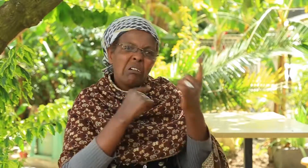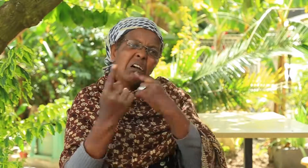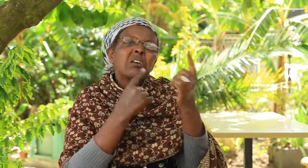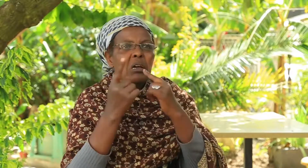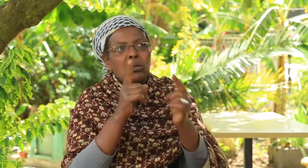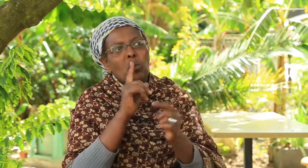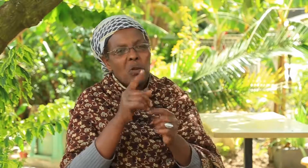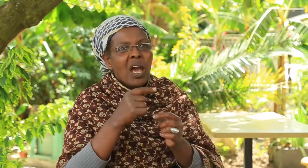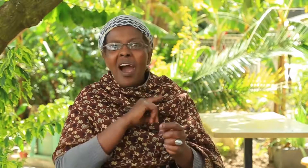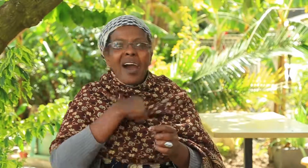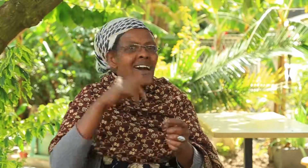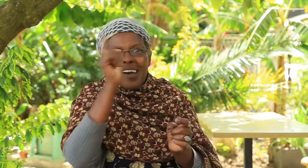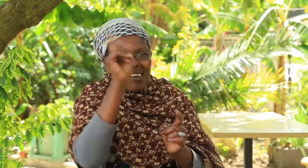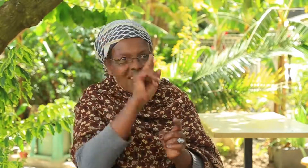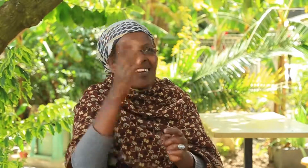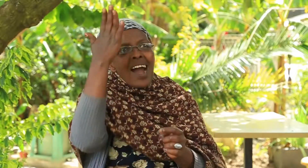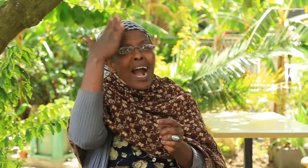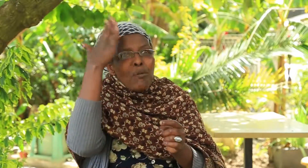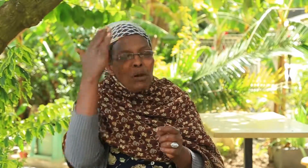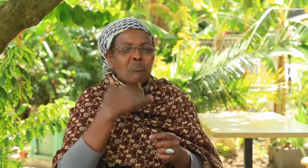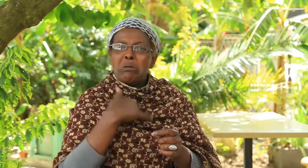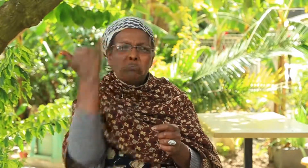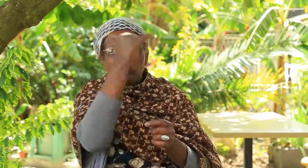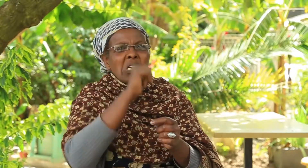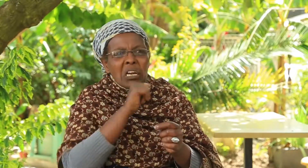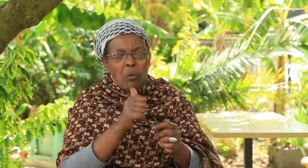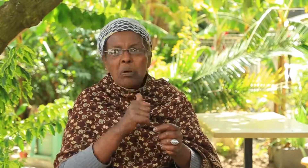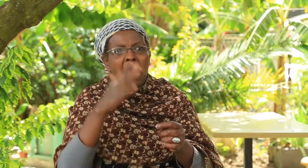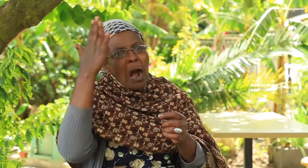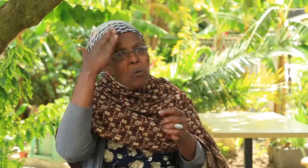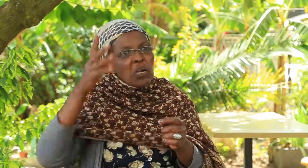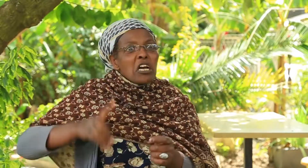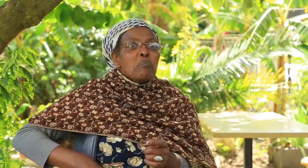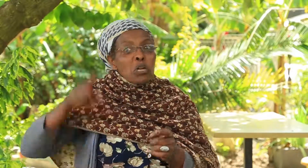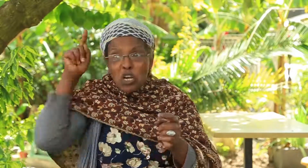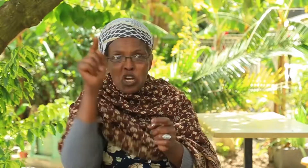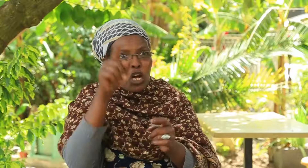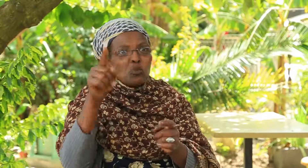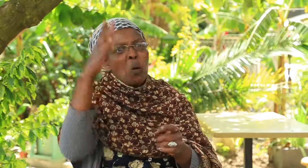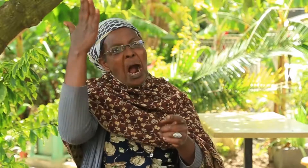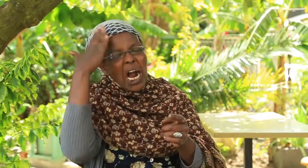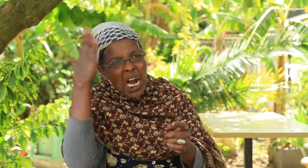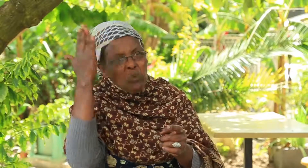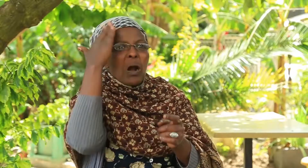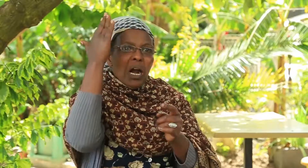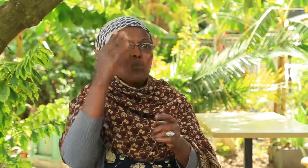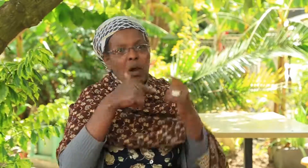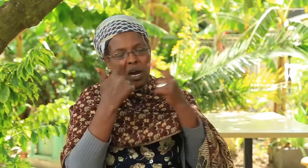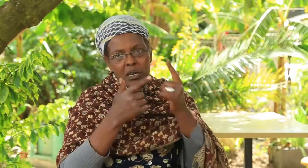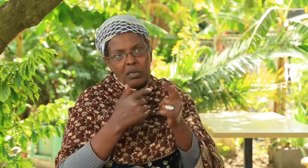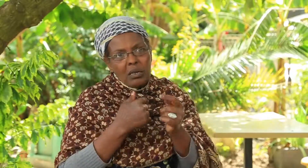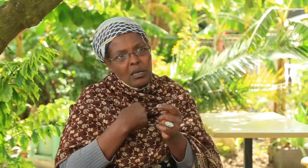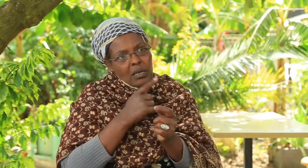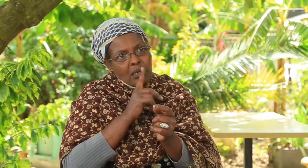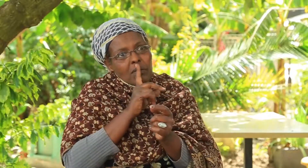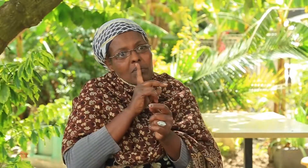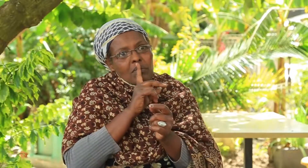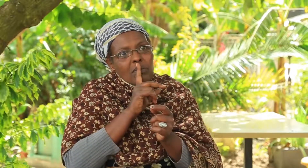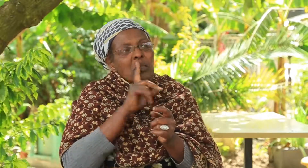do?" I replied, "It's my father. He called and I need interpretation." They said, we